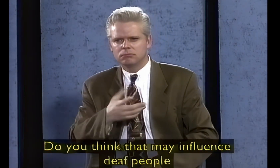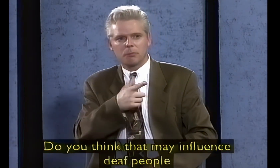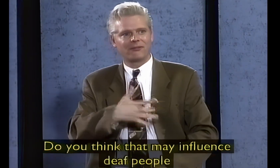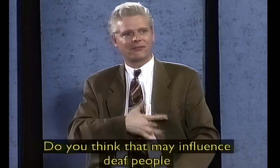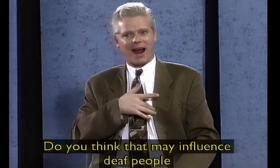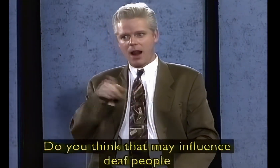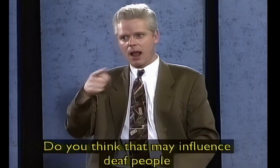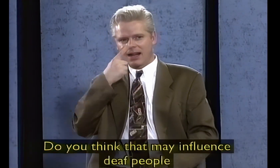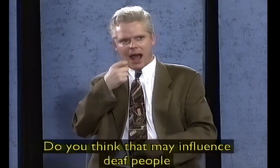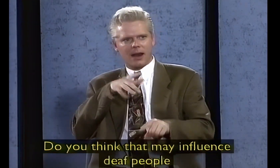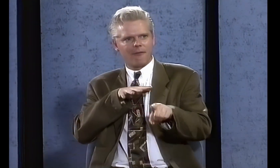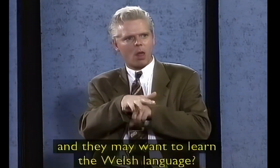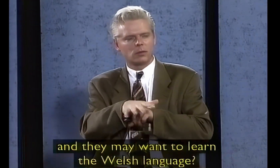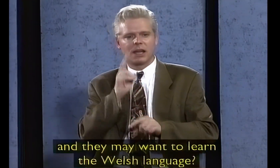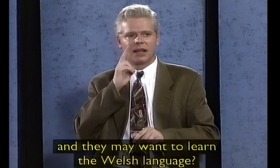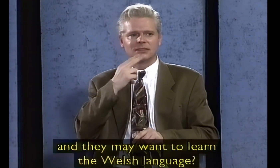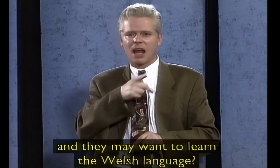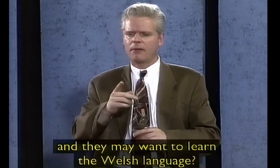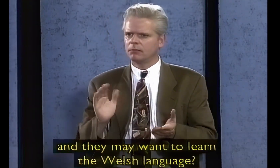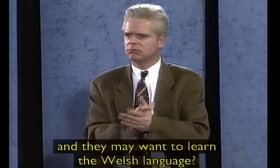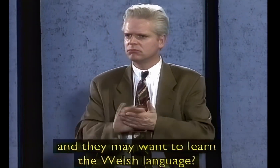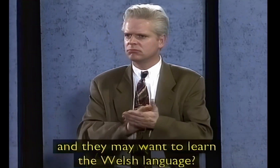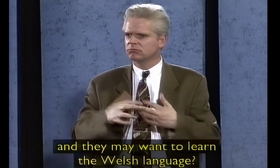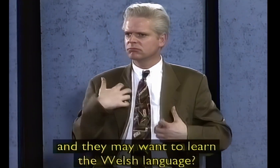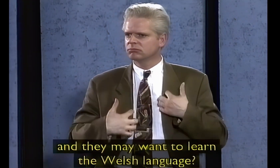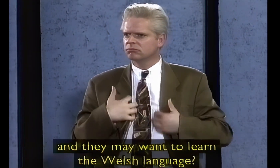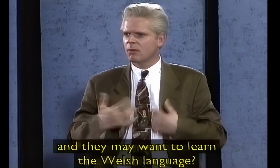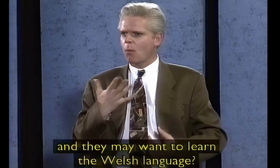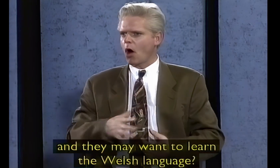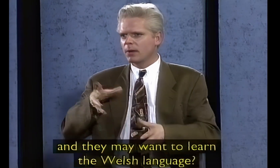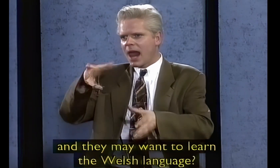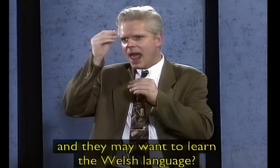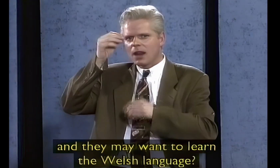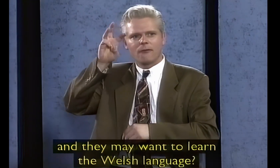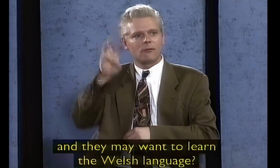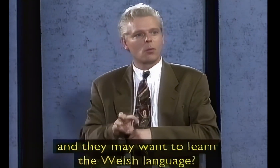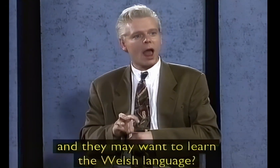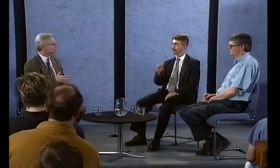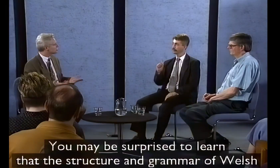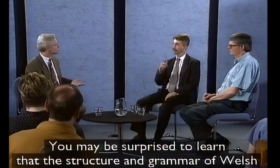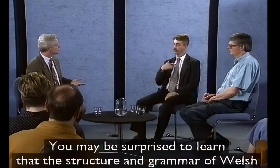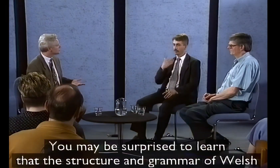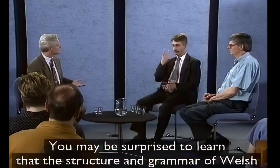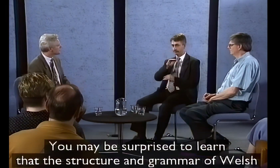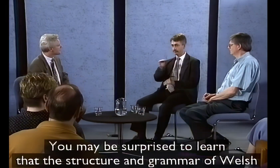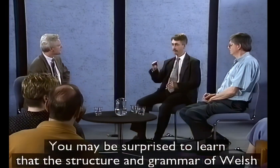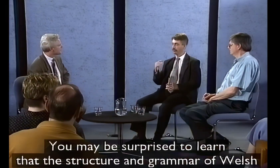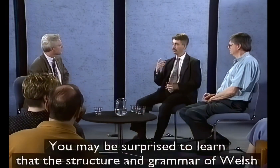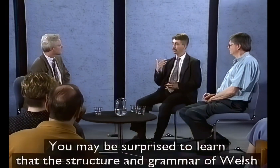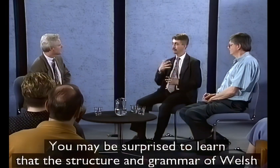culture is fantastic. But do you think that may influence deaf people and they may want to go back and learn Welsh language? Well,